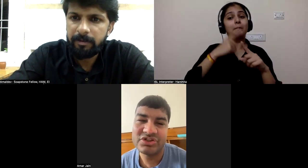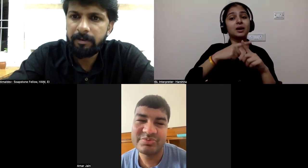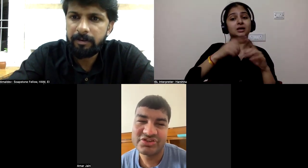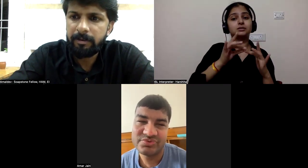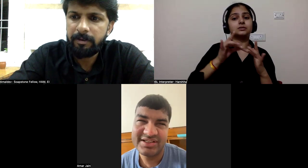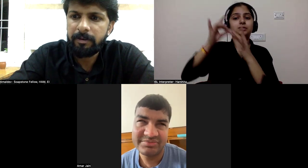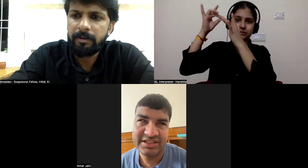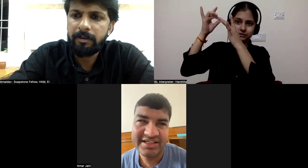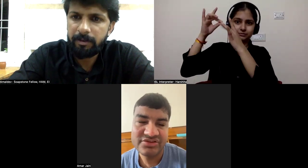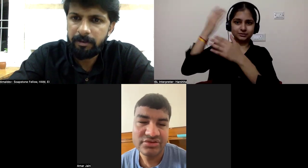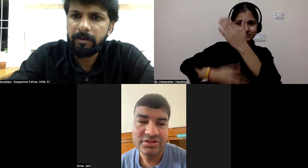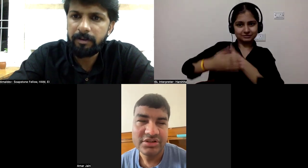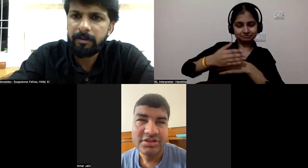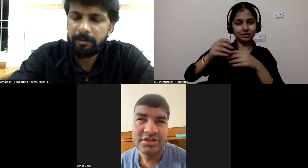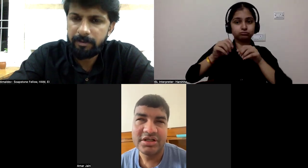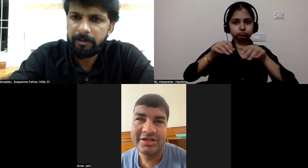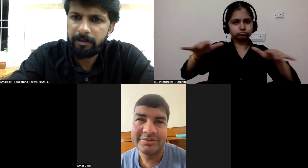people towards persons with disabilities.